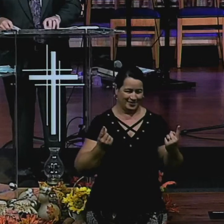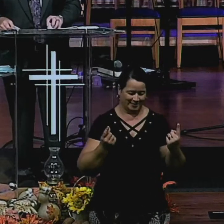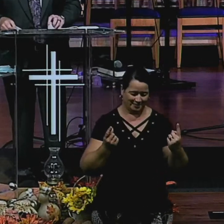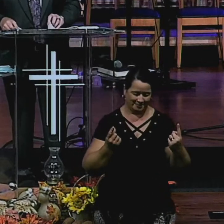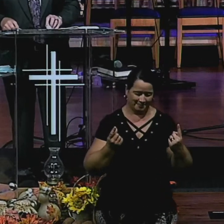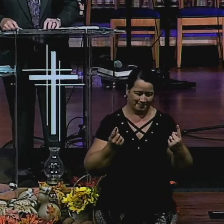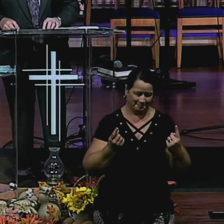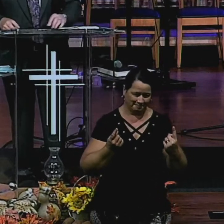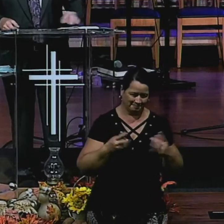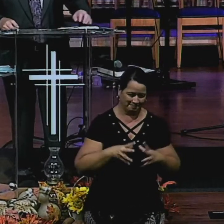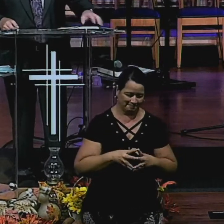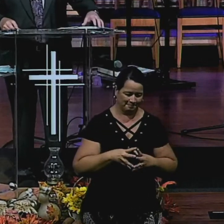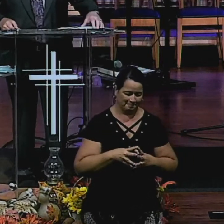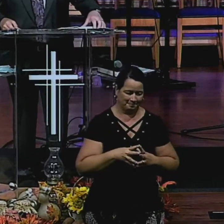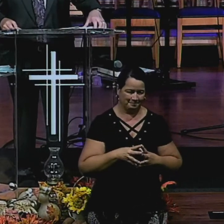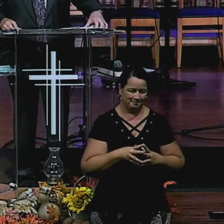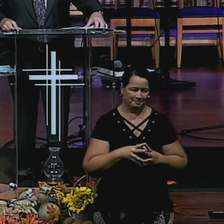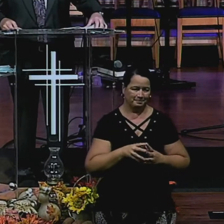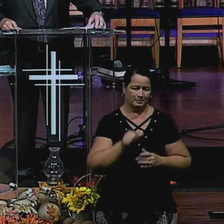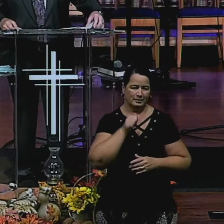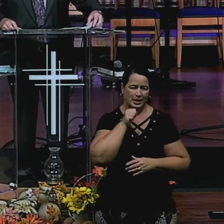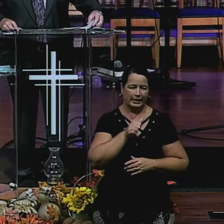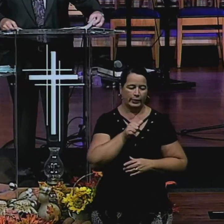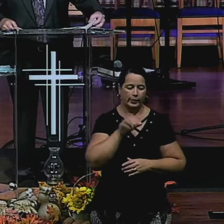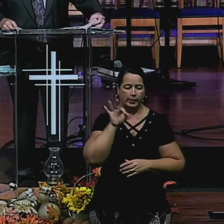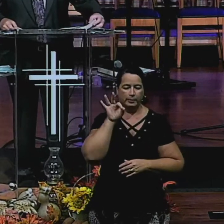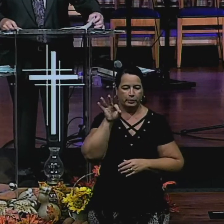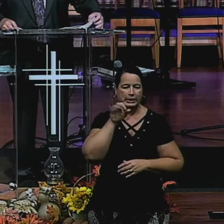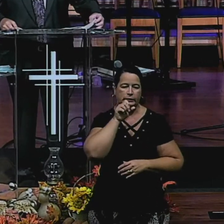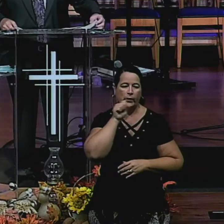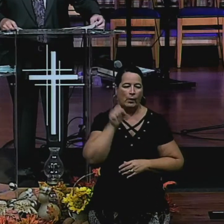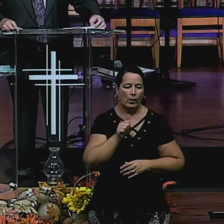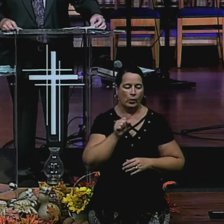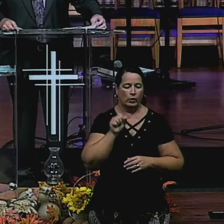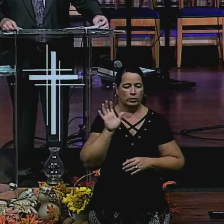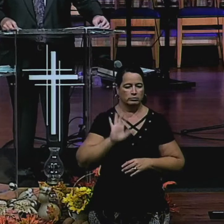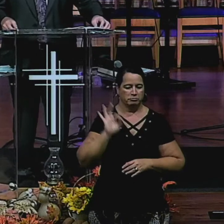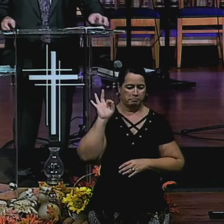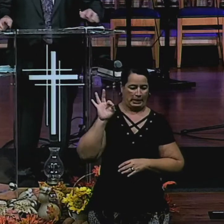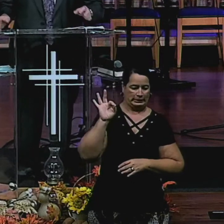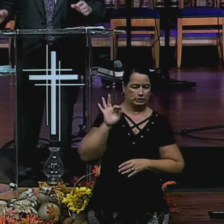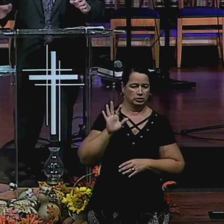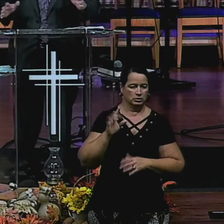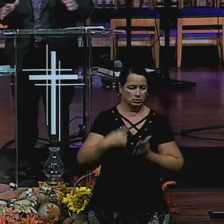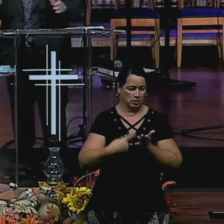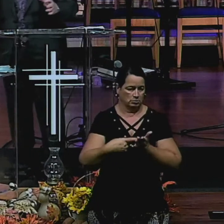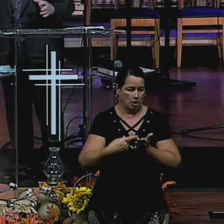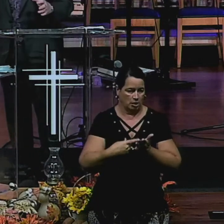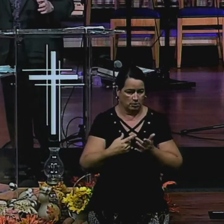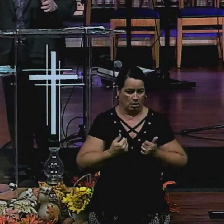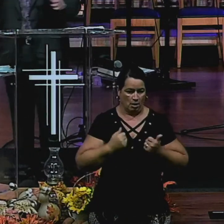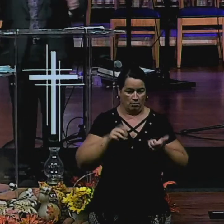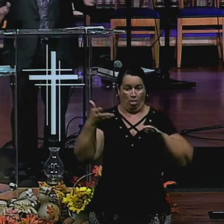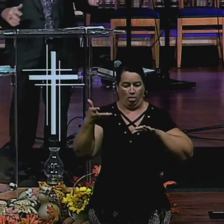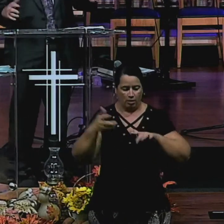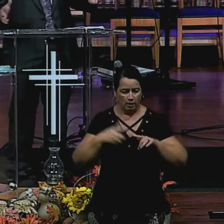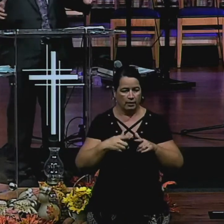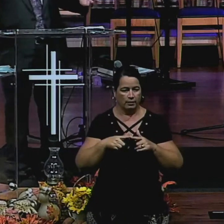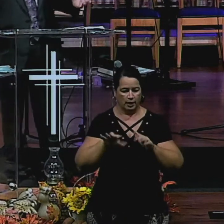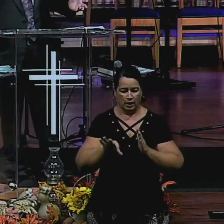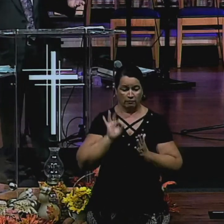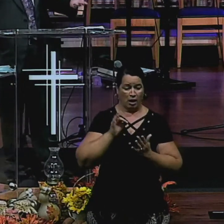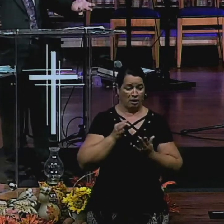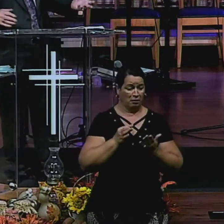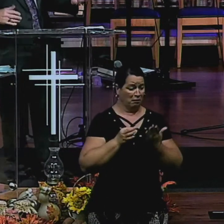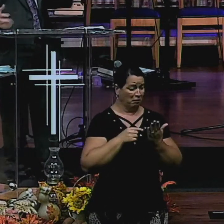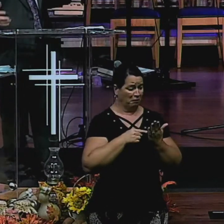just re-preach old messages. I mean, in a crisis, I would, and sometimes I need to revisit things that I preach, and I looked at